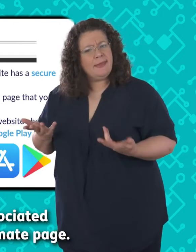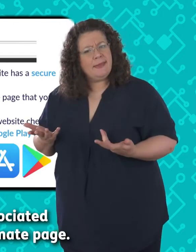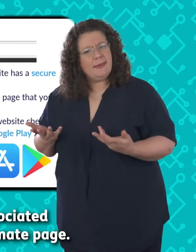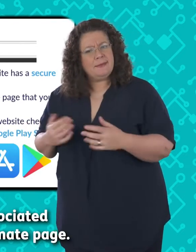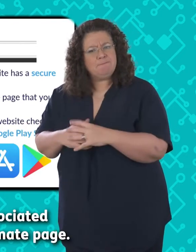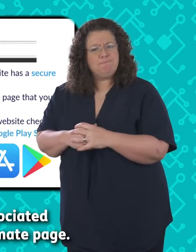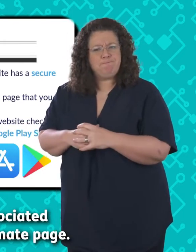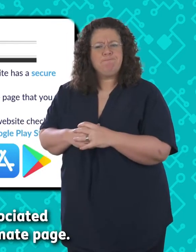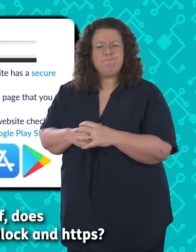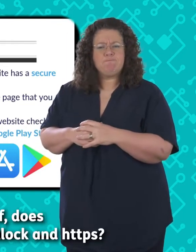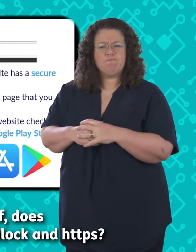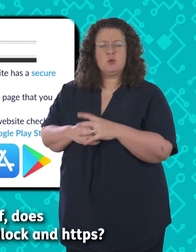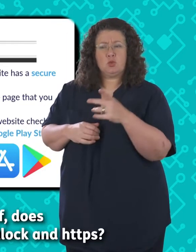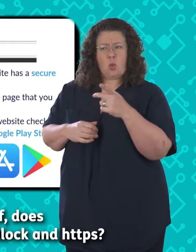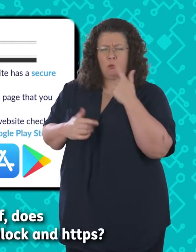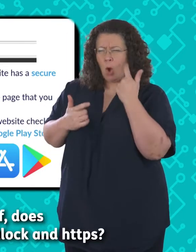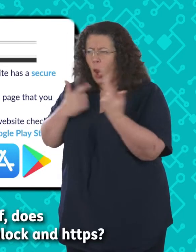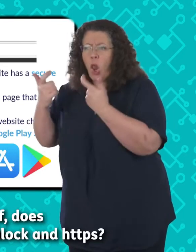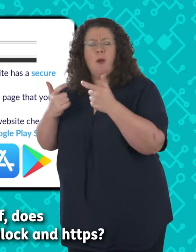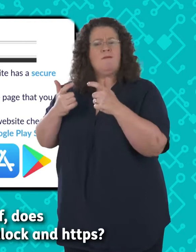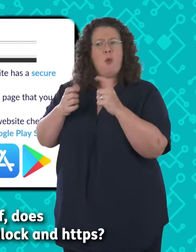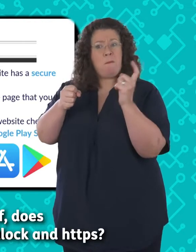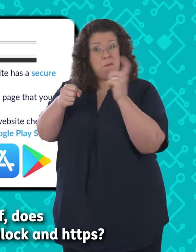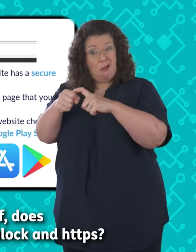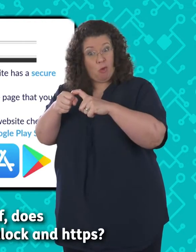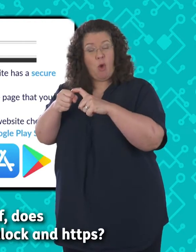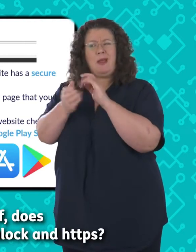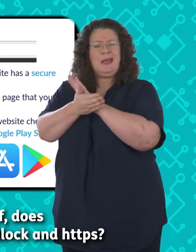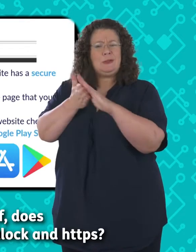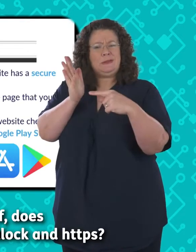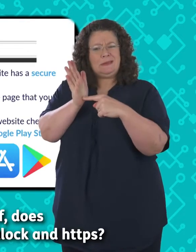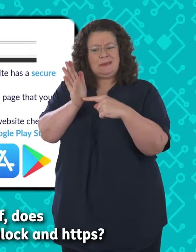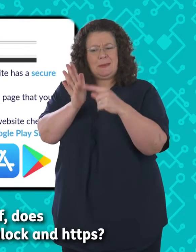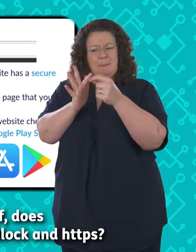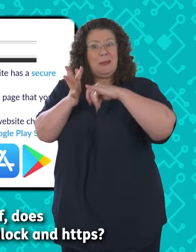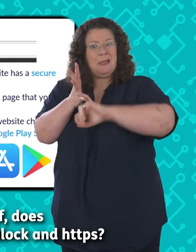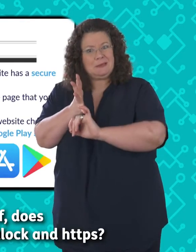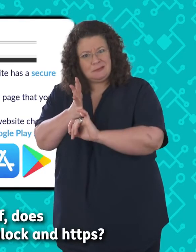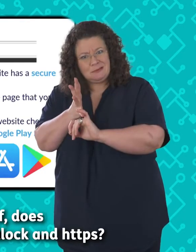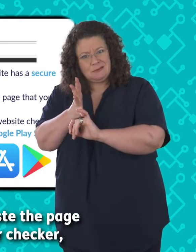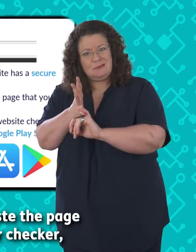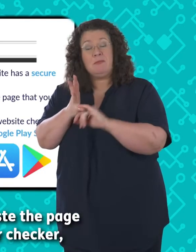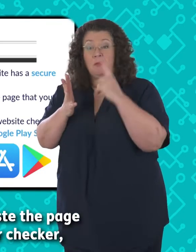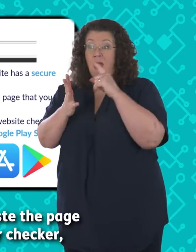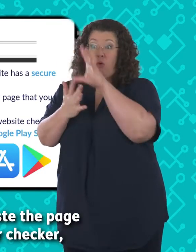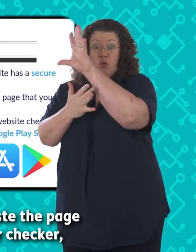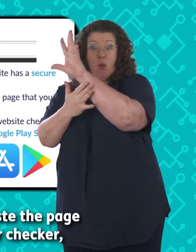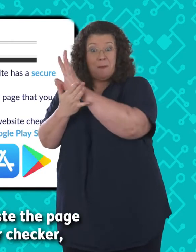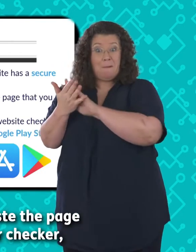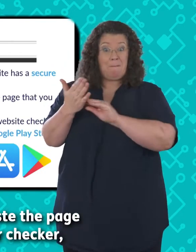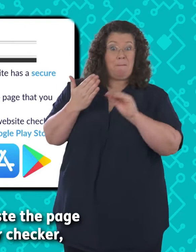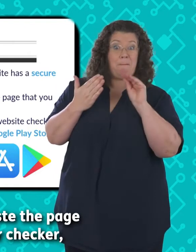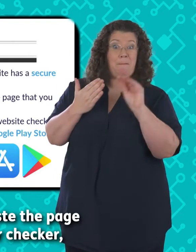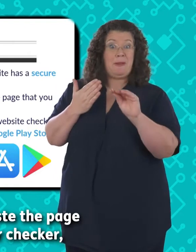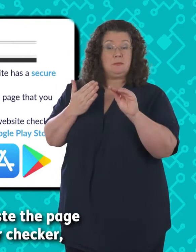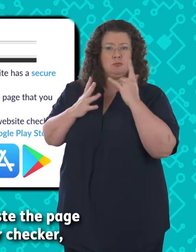the legitimate page. Ask yourself, does the page have a padlock and a HTTPS? And copy and paste the page into